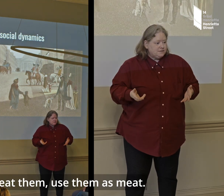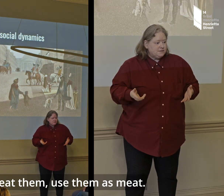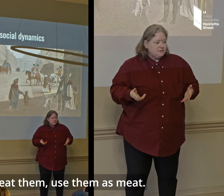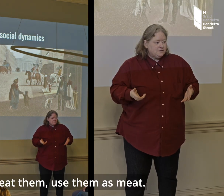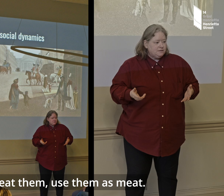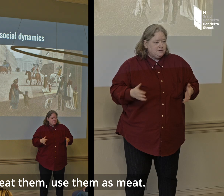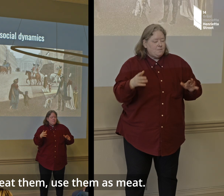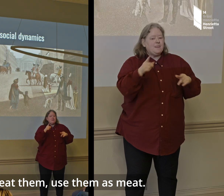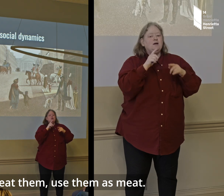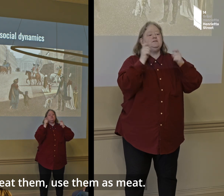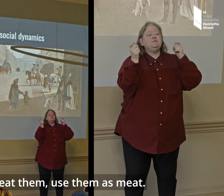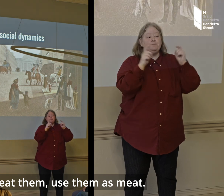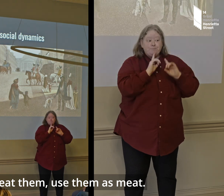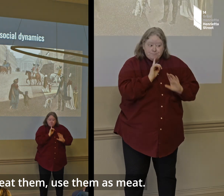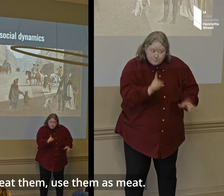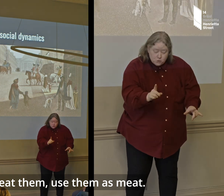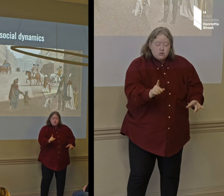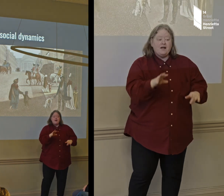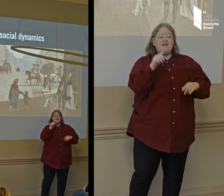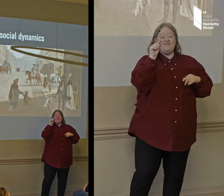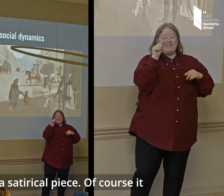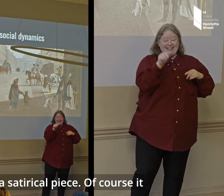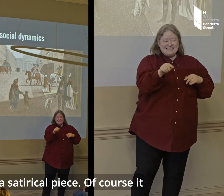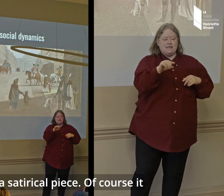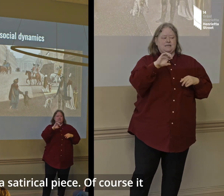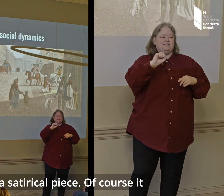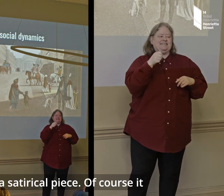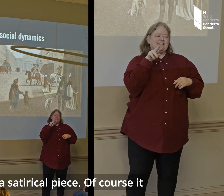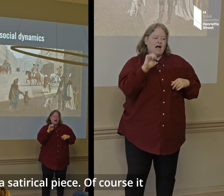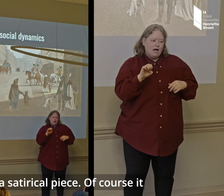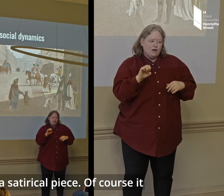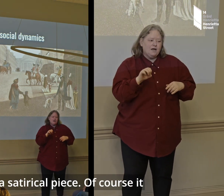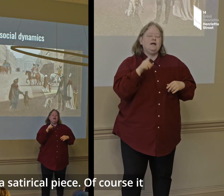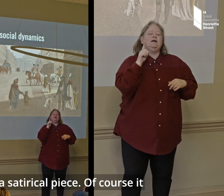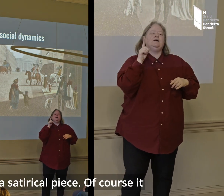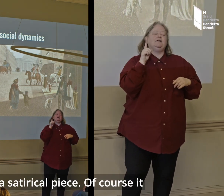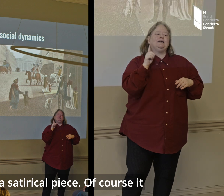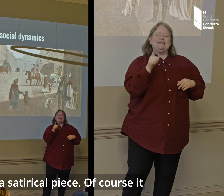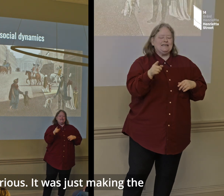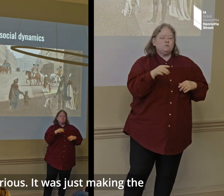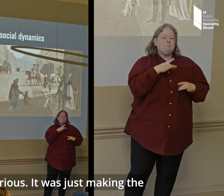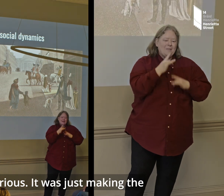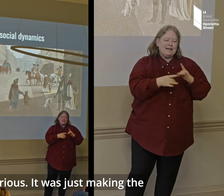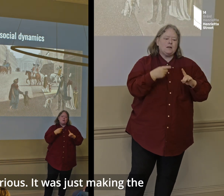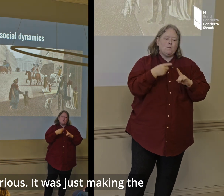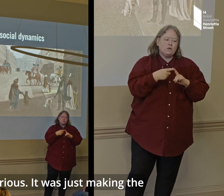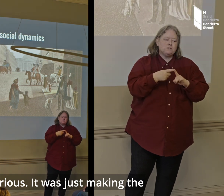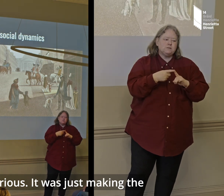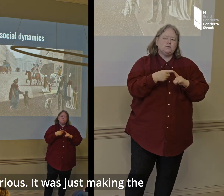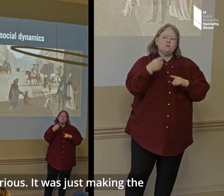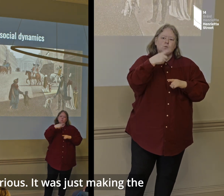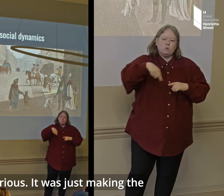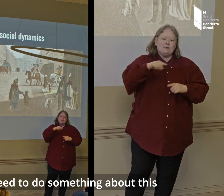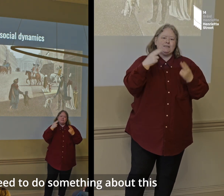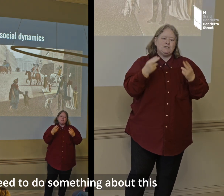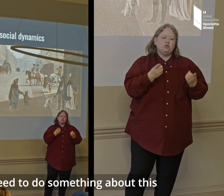eat them, use them as meat. This was a satirical piece. Of course, it wasn't serious. It was